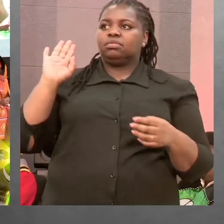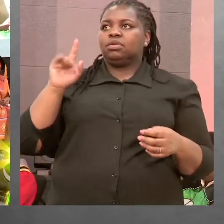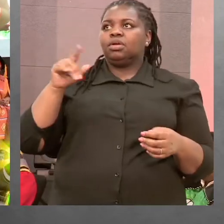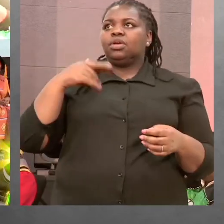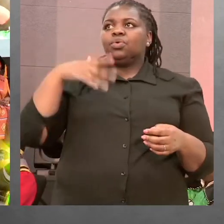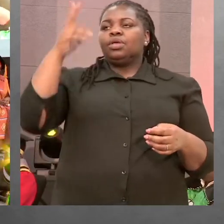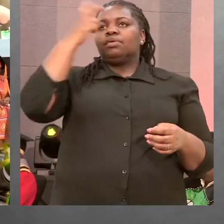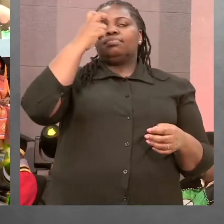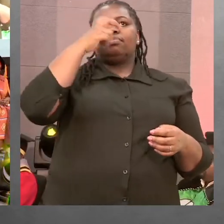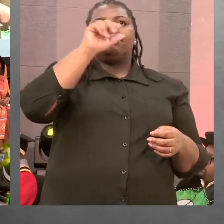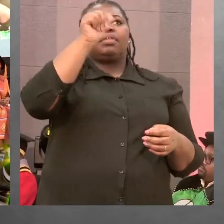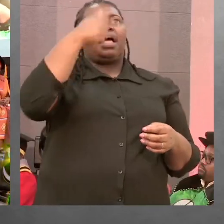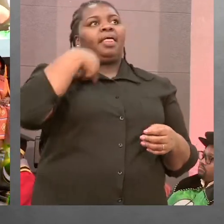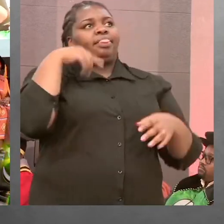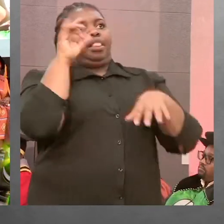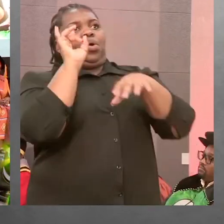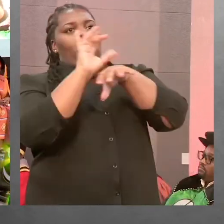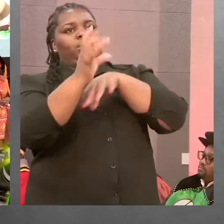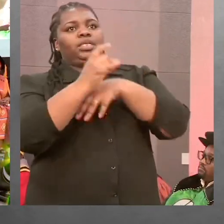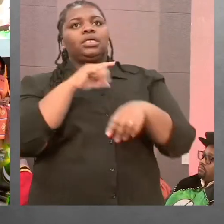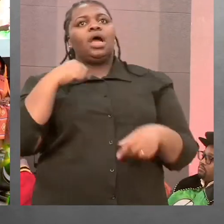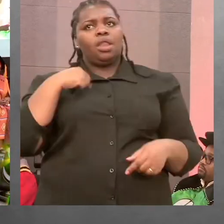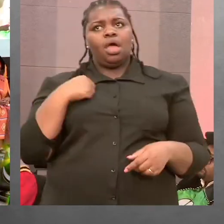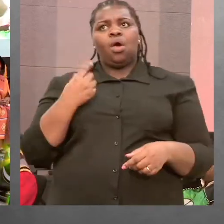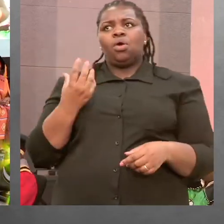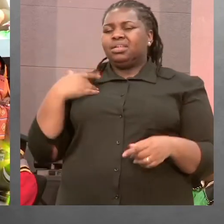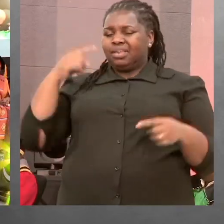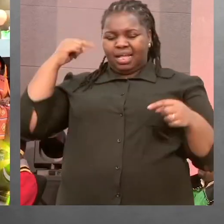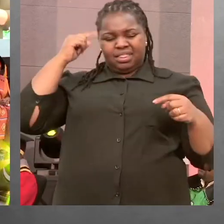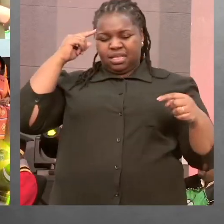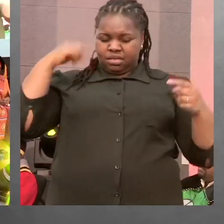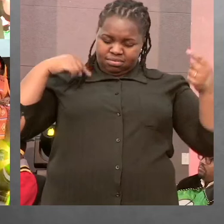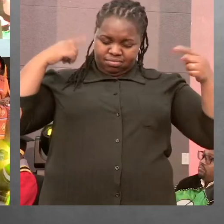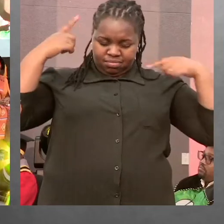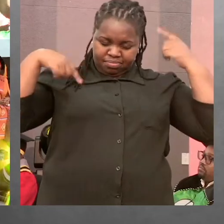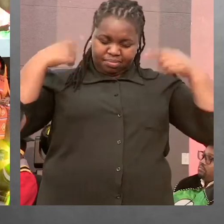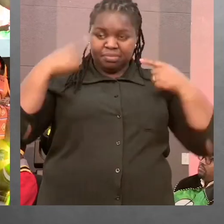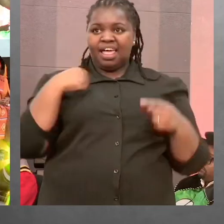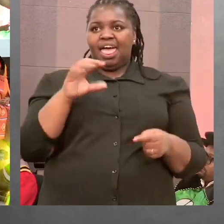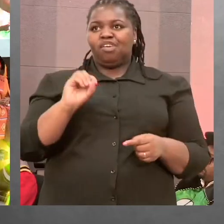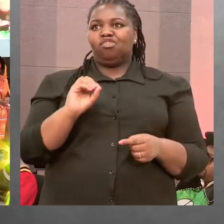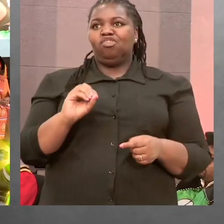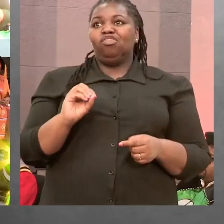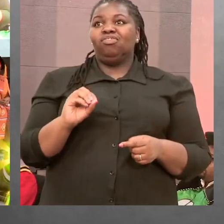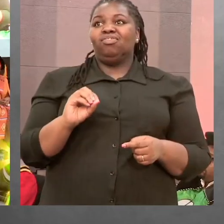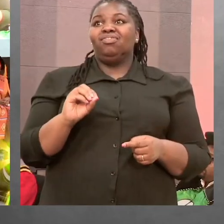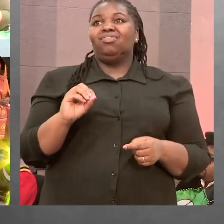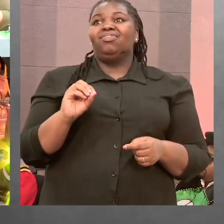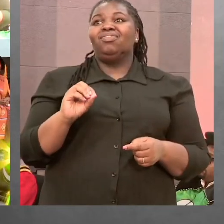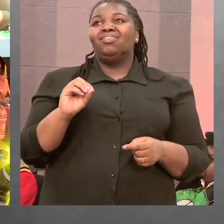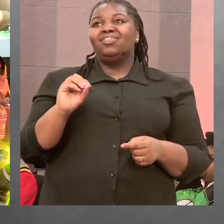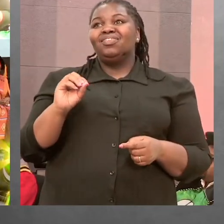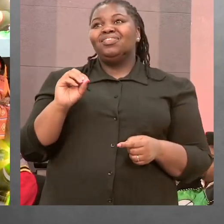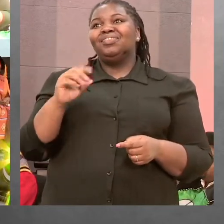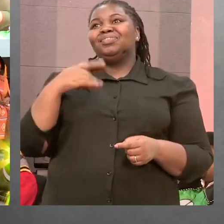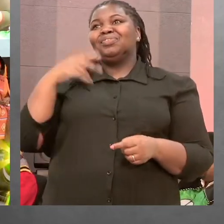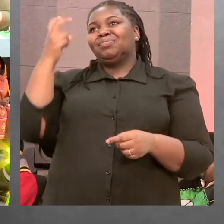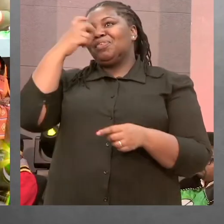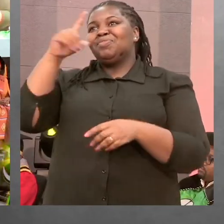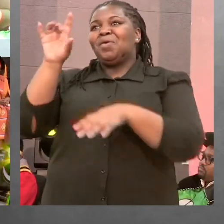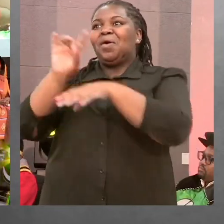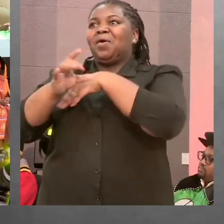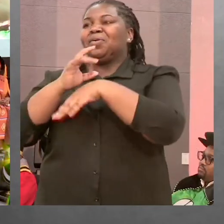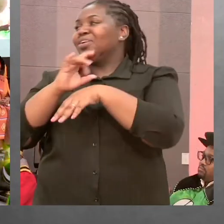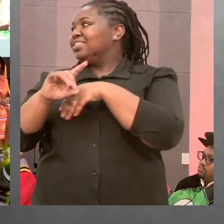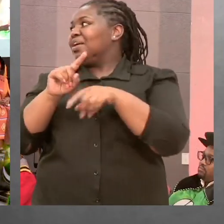Siyoz kangeleli consultant. Nadis konu kwateka kukta inga kwa lapa kuti. Siyoz kangeleli consultant. Ube une